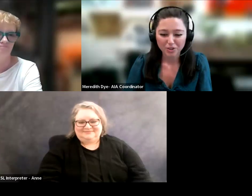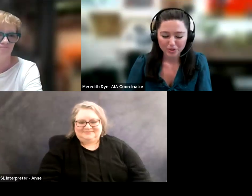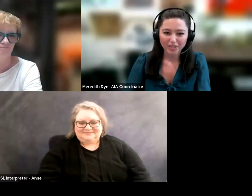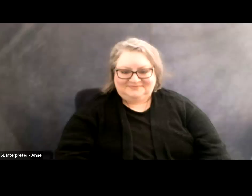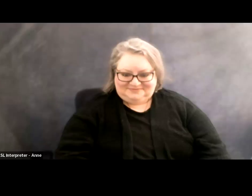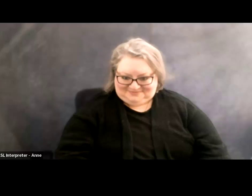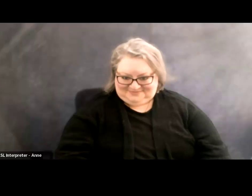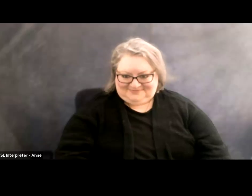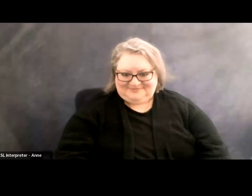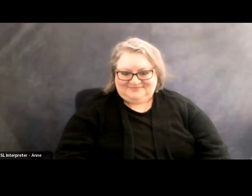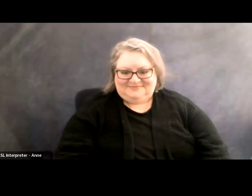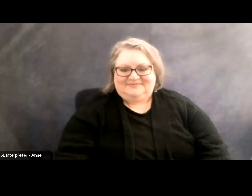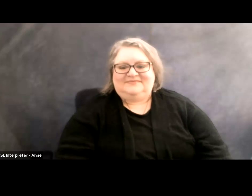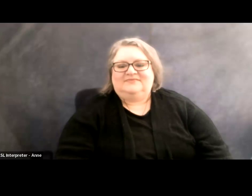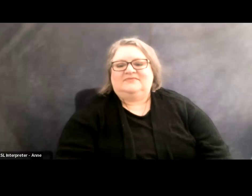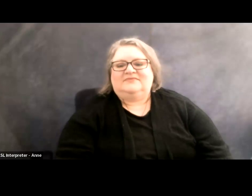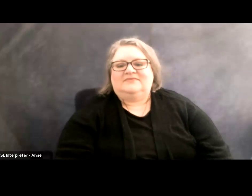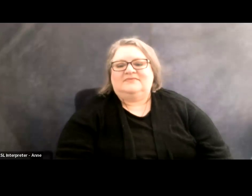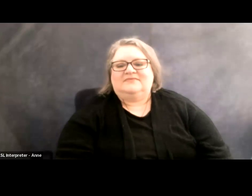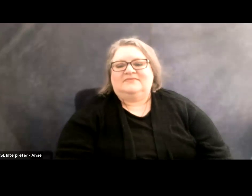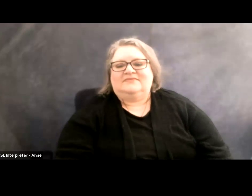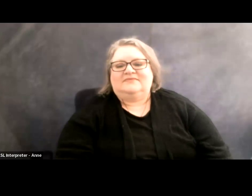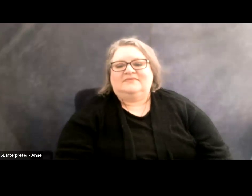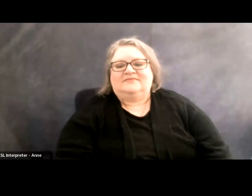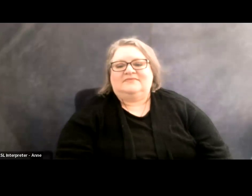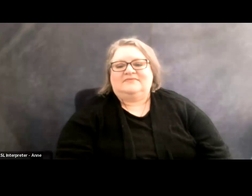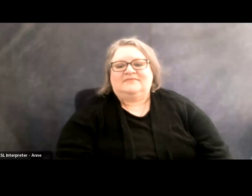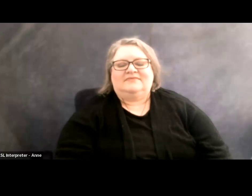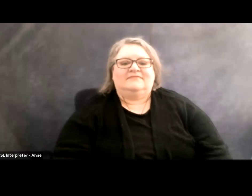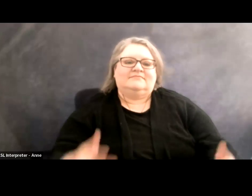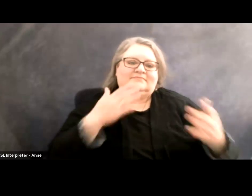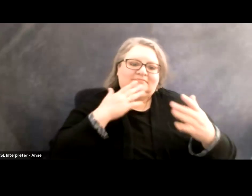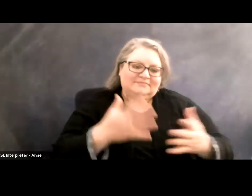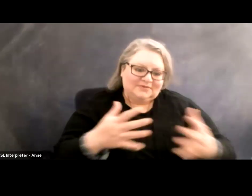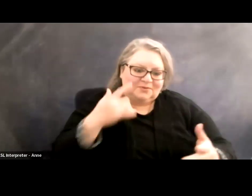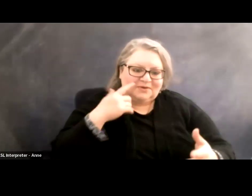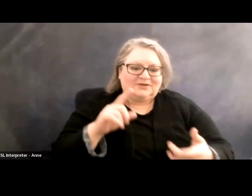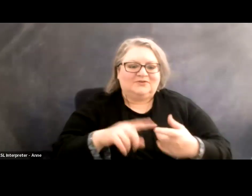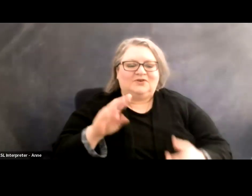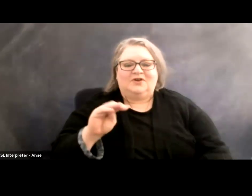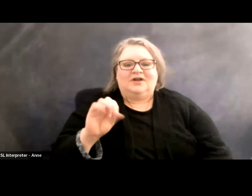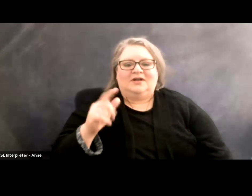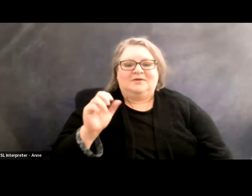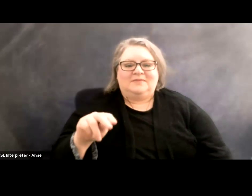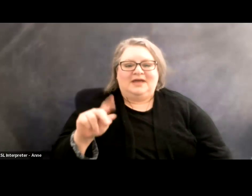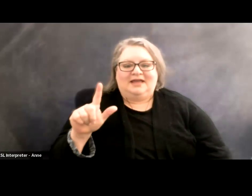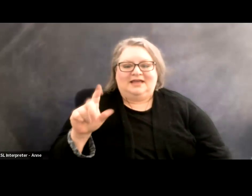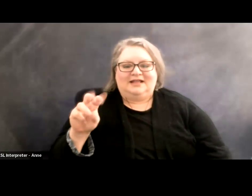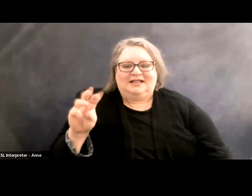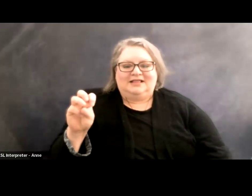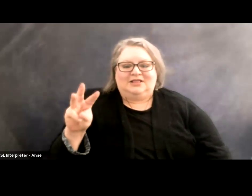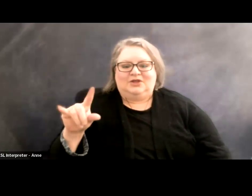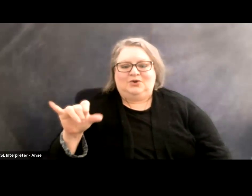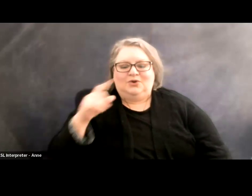Thank you so much, Megan. I want to give a huge thank you again to Megan Lewis to spearheading this